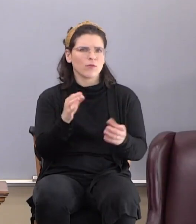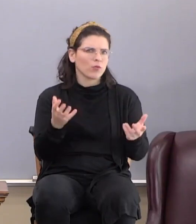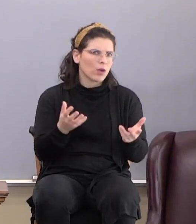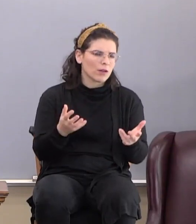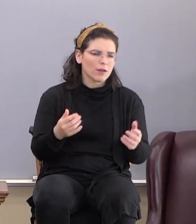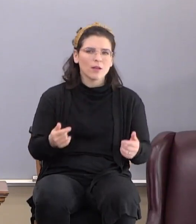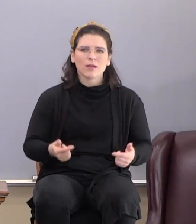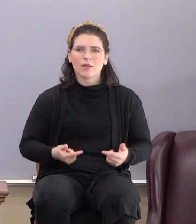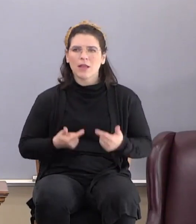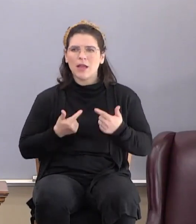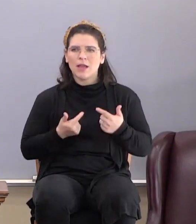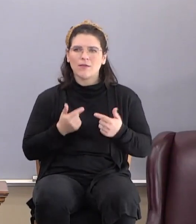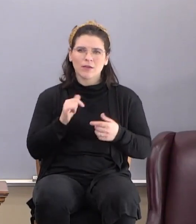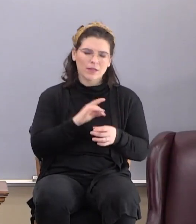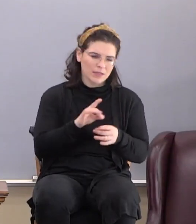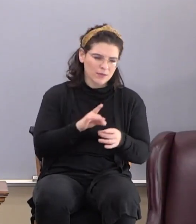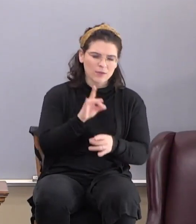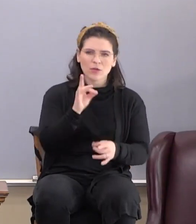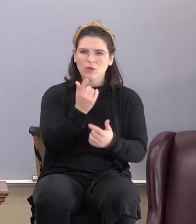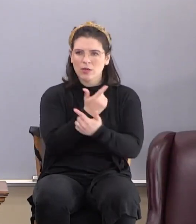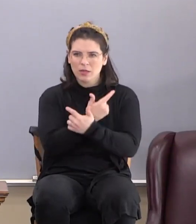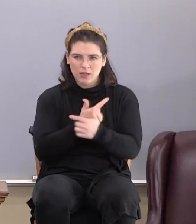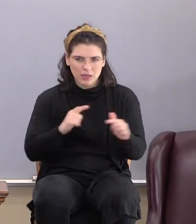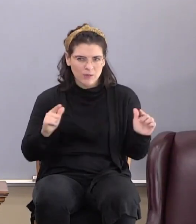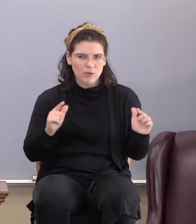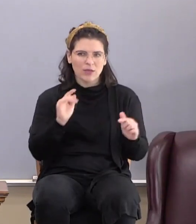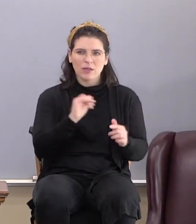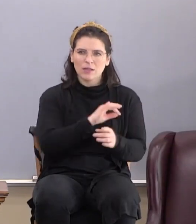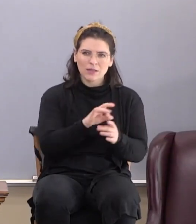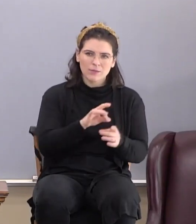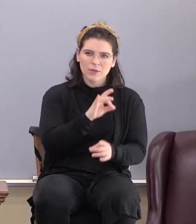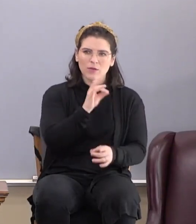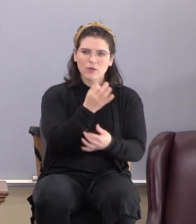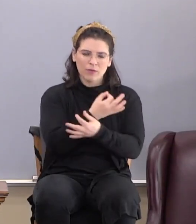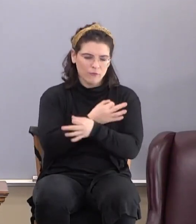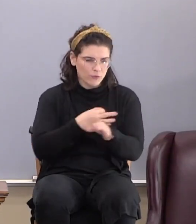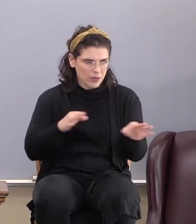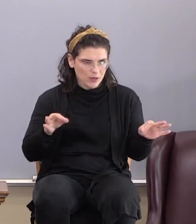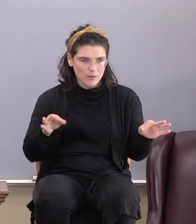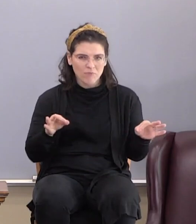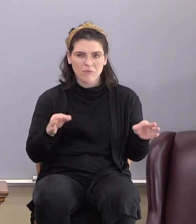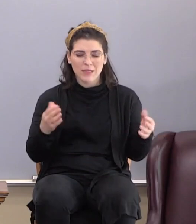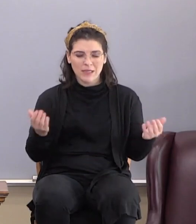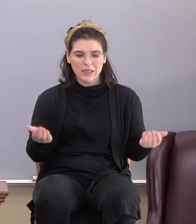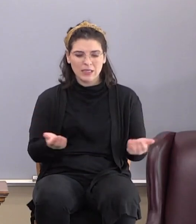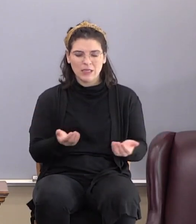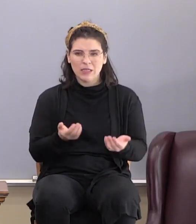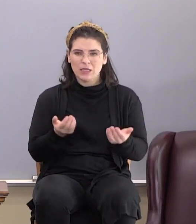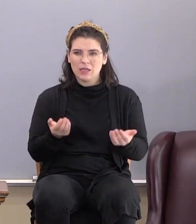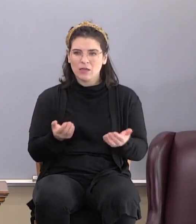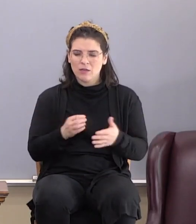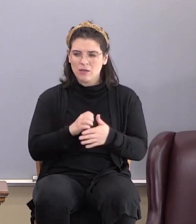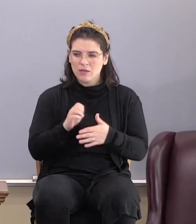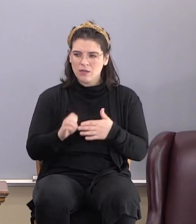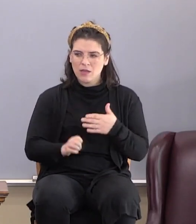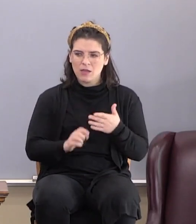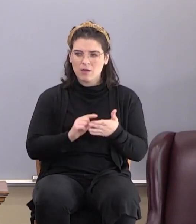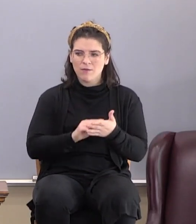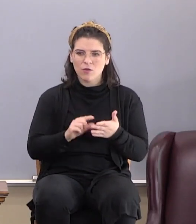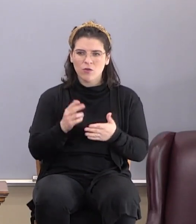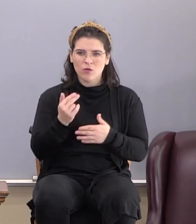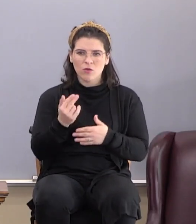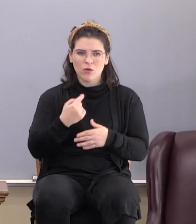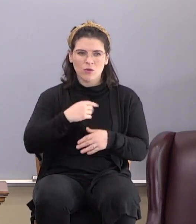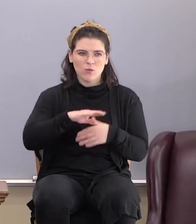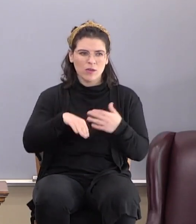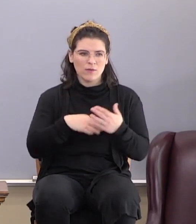Life, that Spirit of liberty, that Spirit of freedom. Here, the end of verse 13, we've